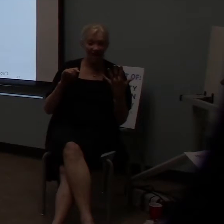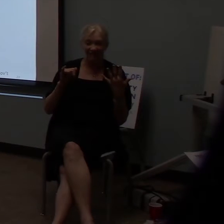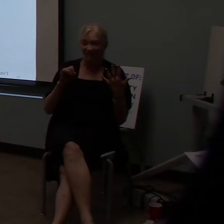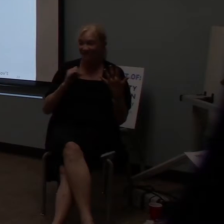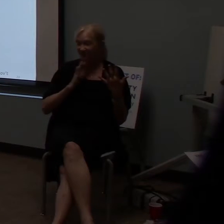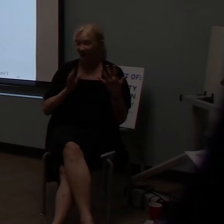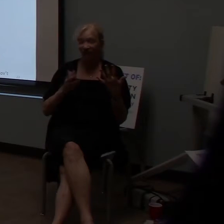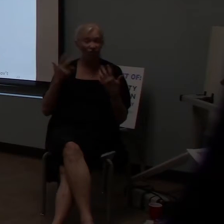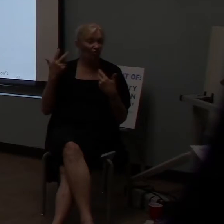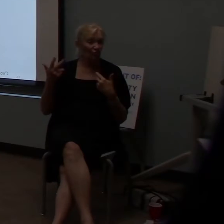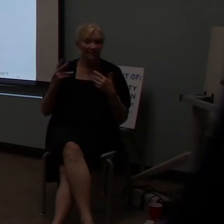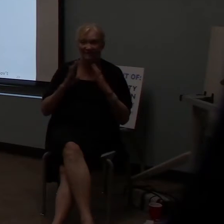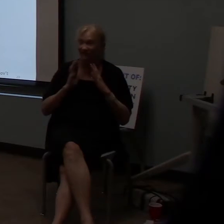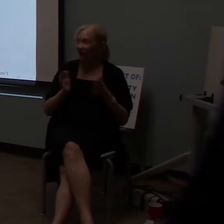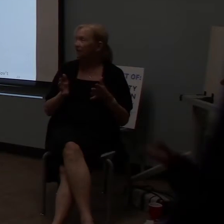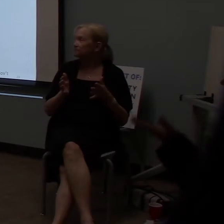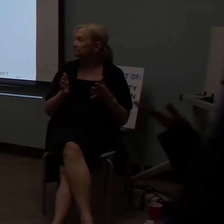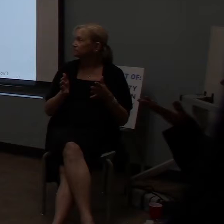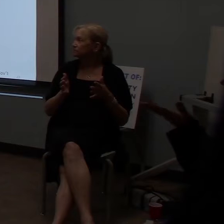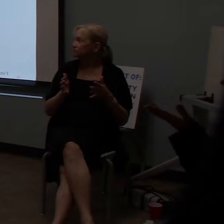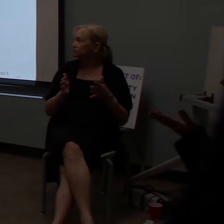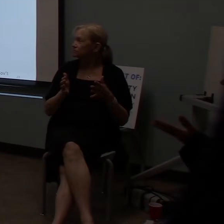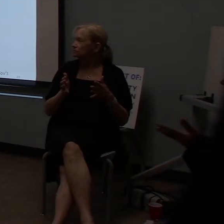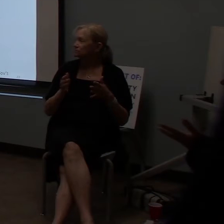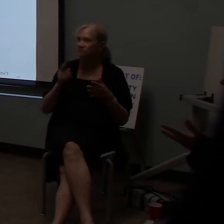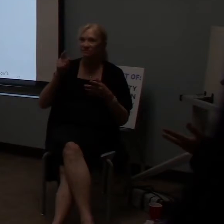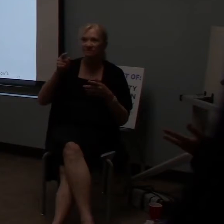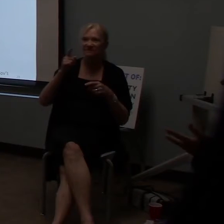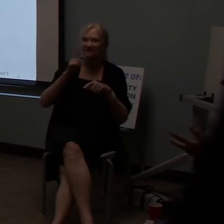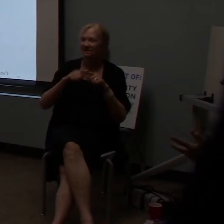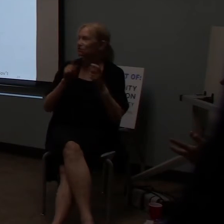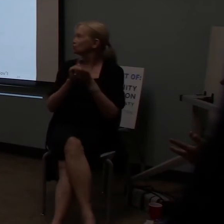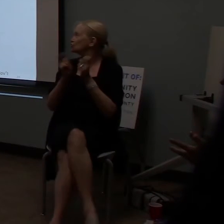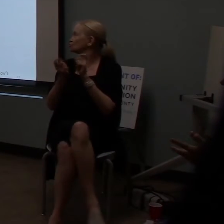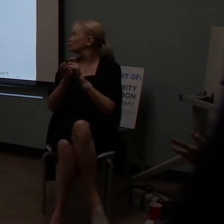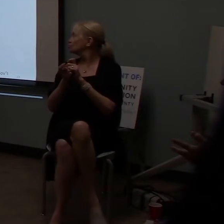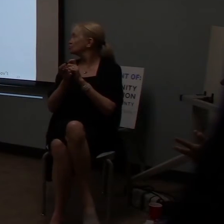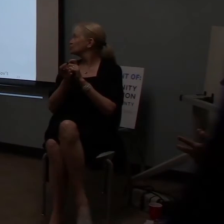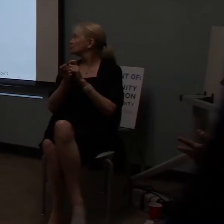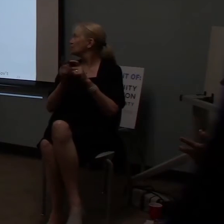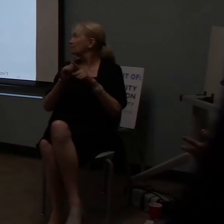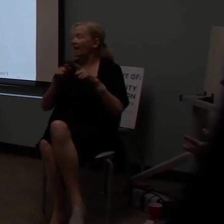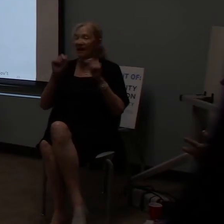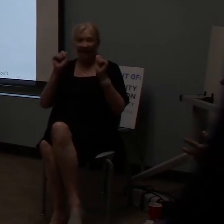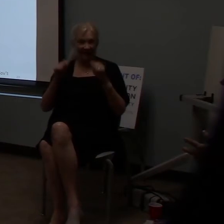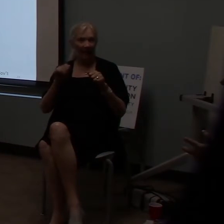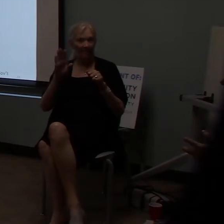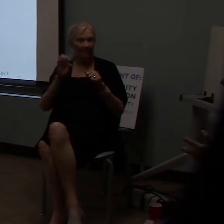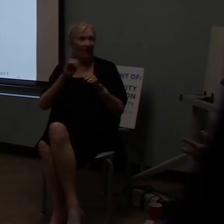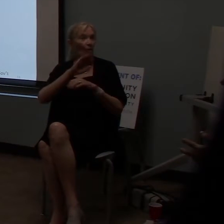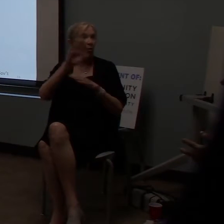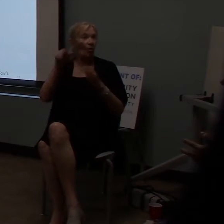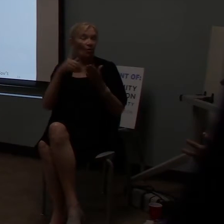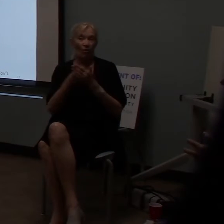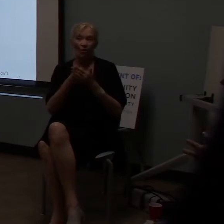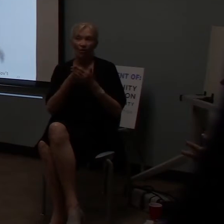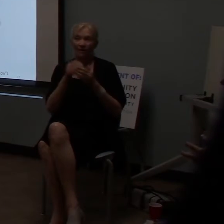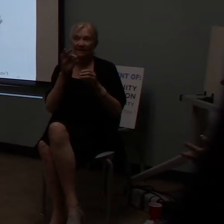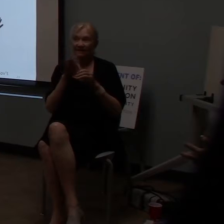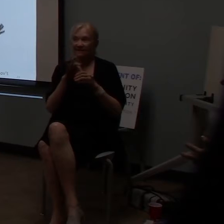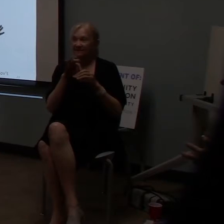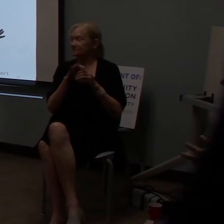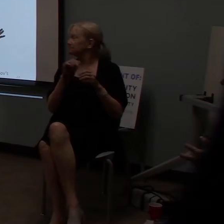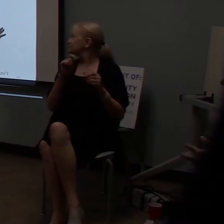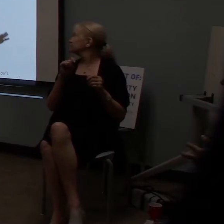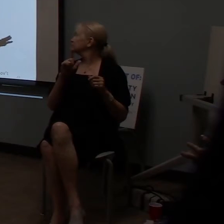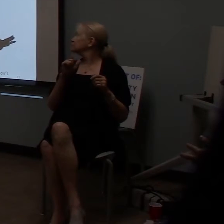both be Yeah, fine. they're fine, because they Neil, they can't fool around with the But you numbers. don't have to have districts, they could all But the be elected boundaries. at large. Let me just speak just